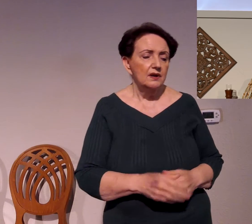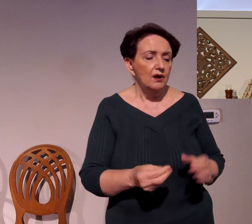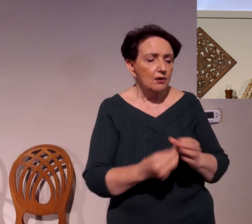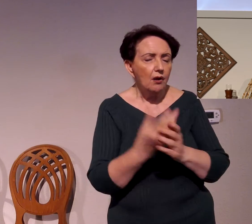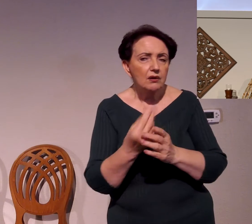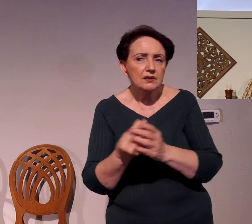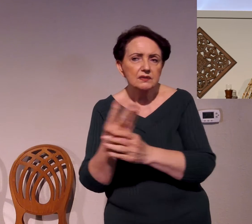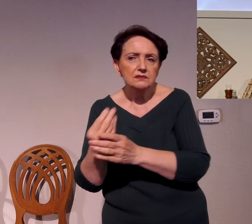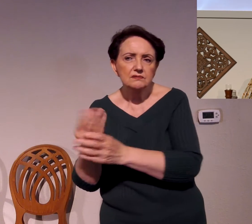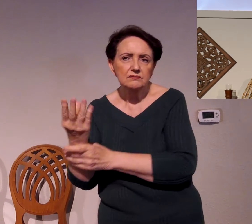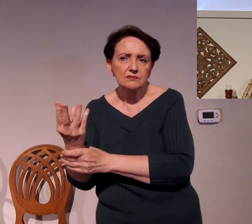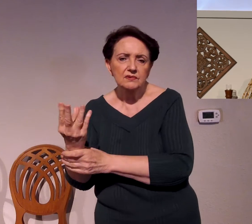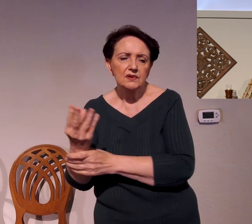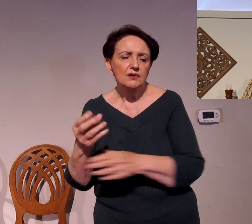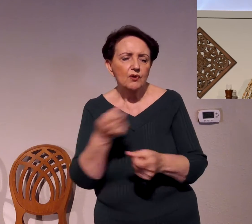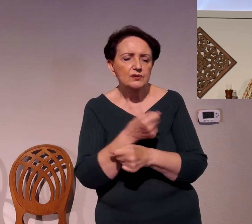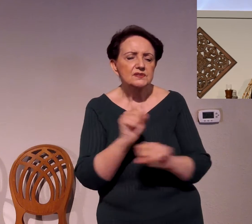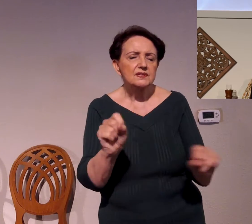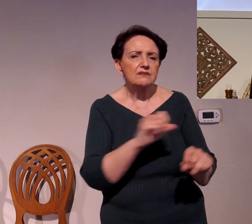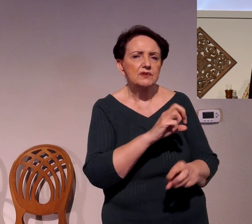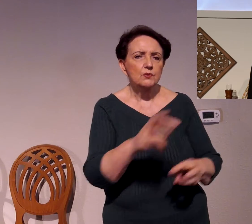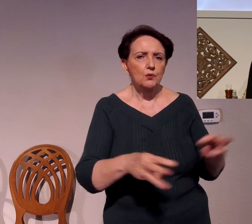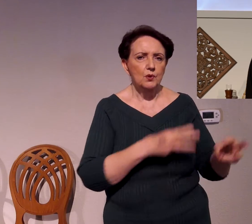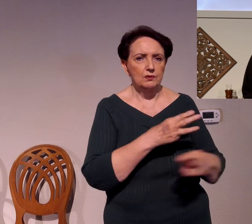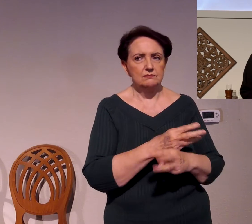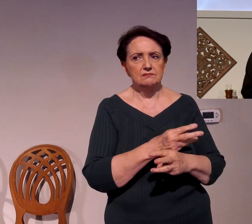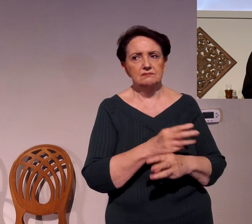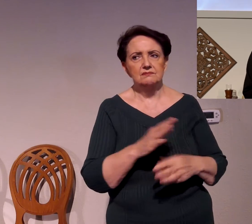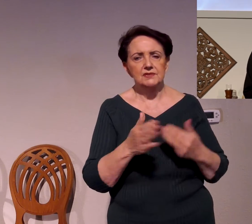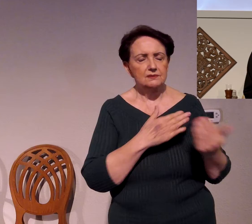garden, saving the world.